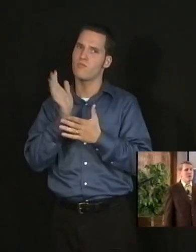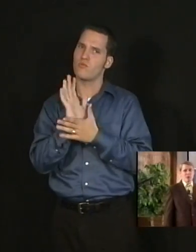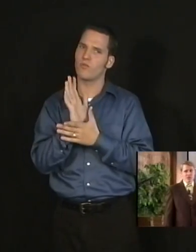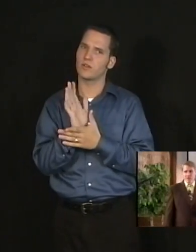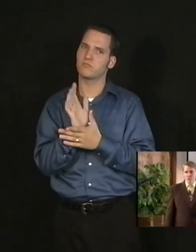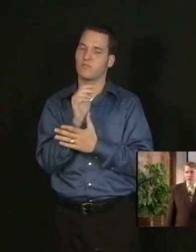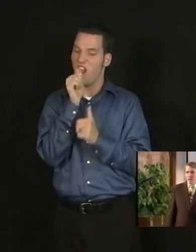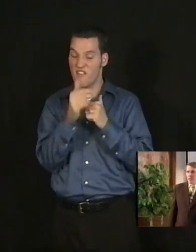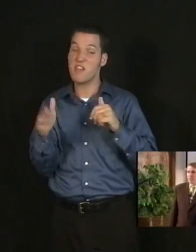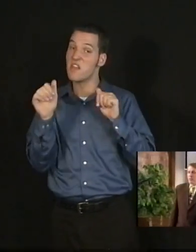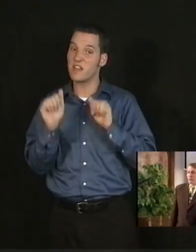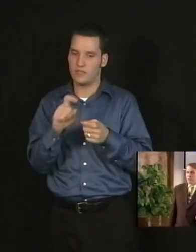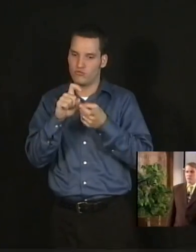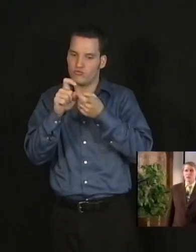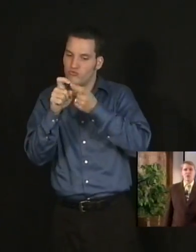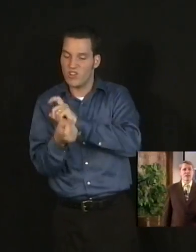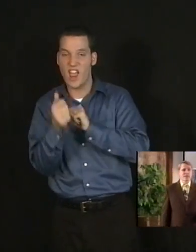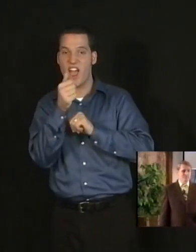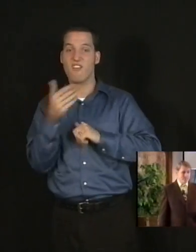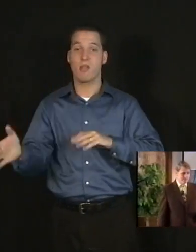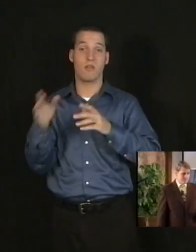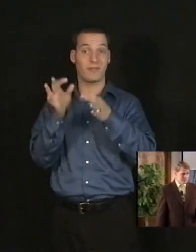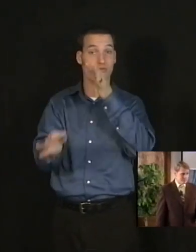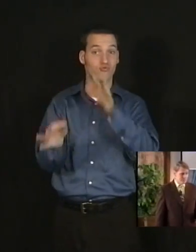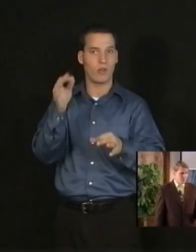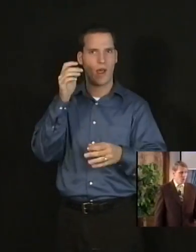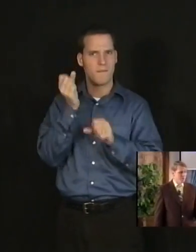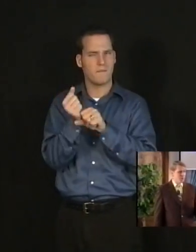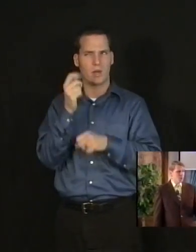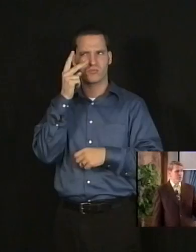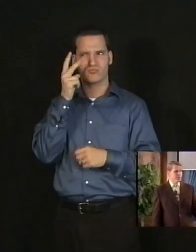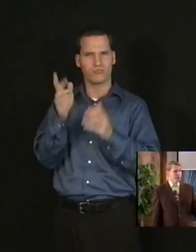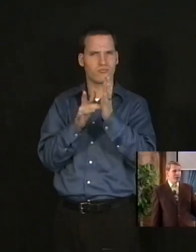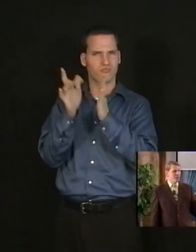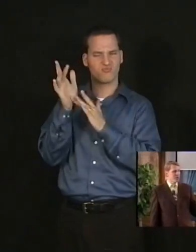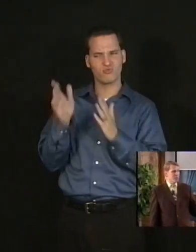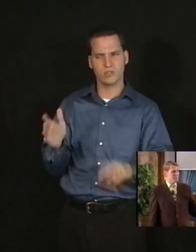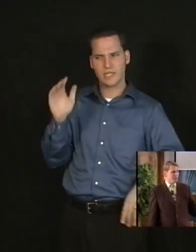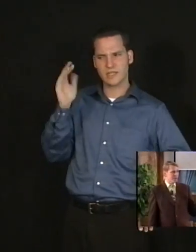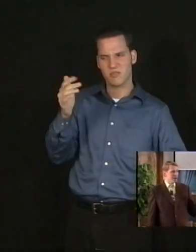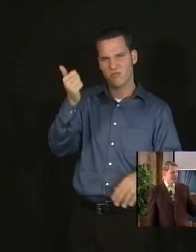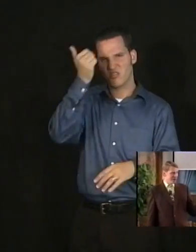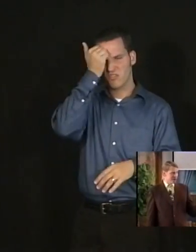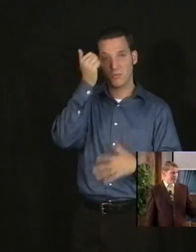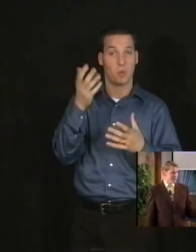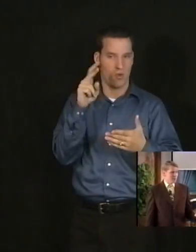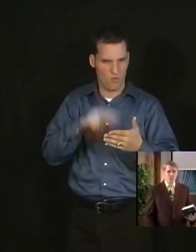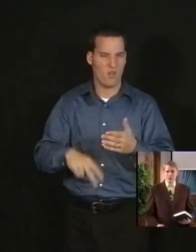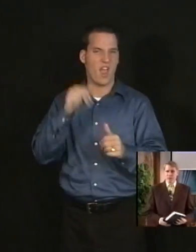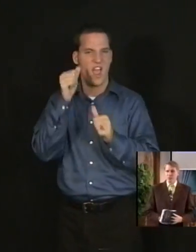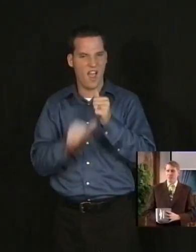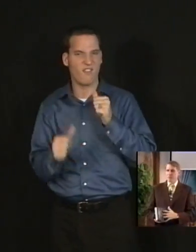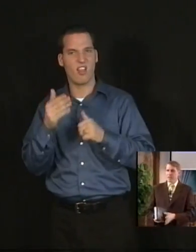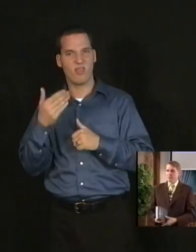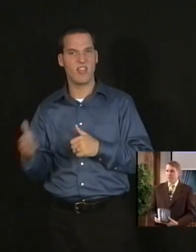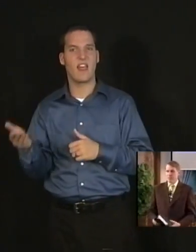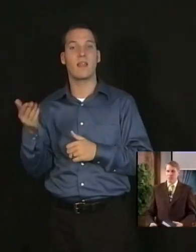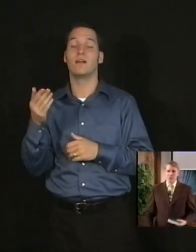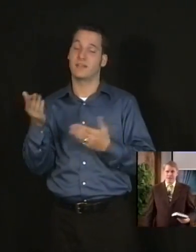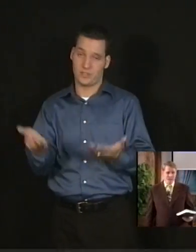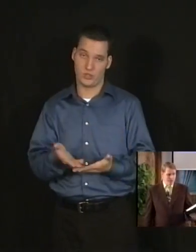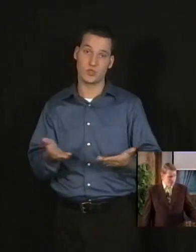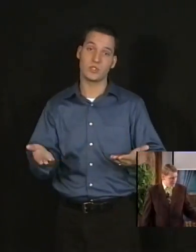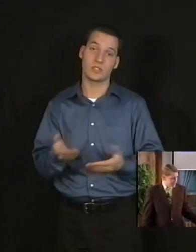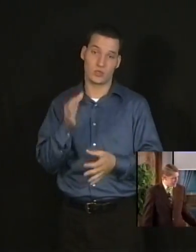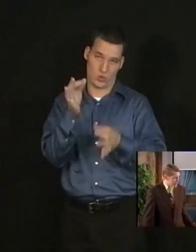twists everything about the trial to make the Christians look dumb. You want to read word for word every word that was spoken there? Here it is right here, the court transcript verbatim. You can get